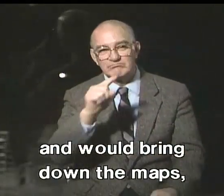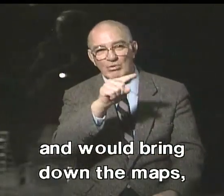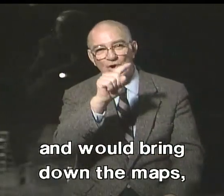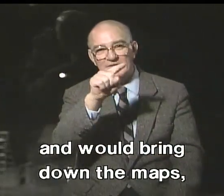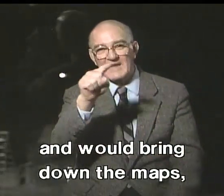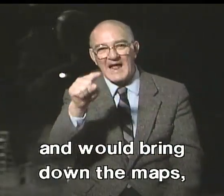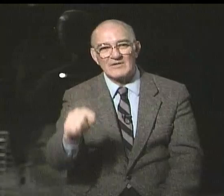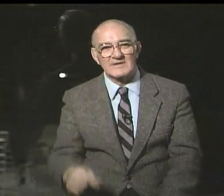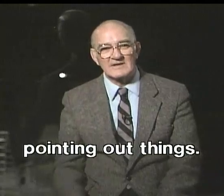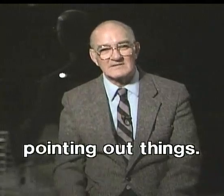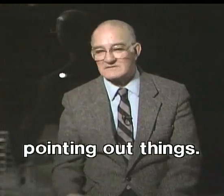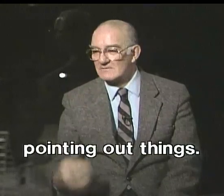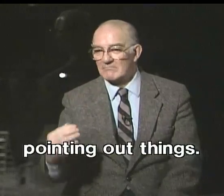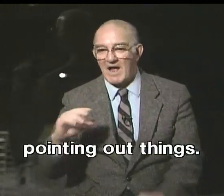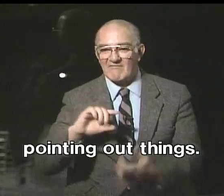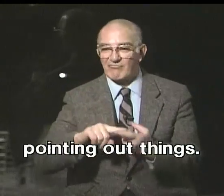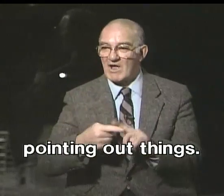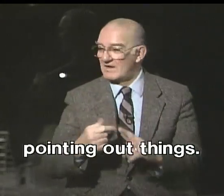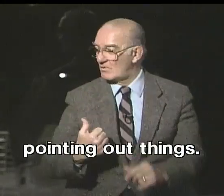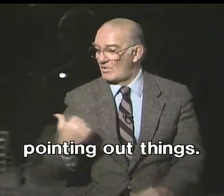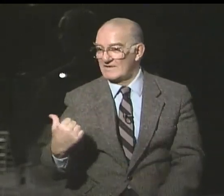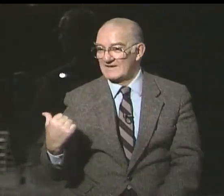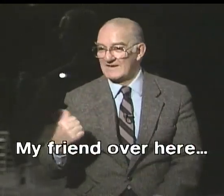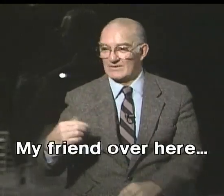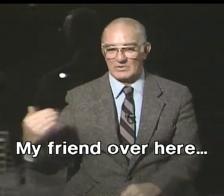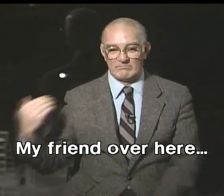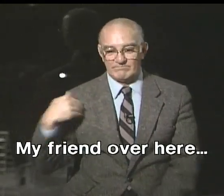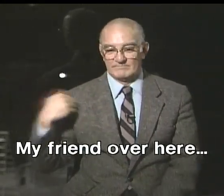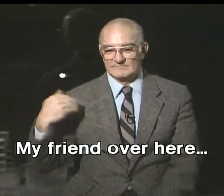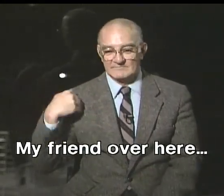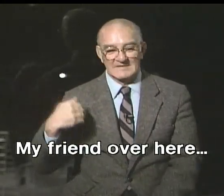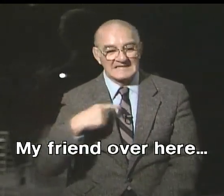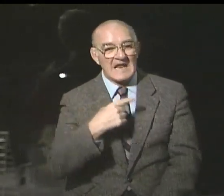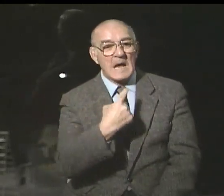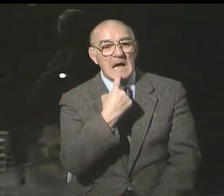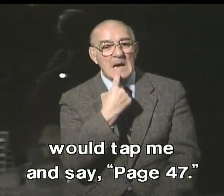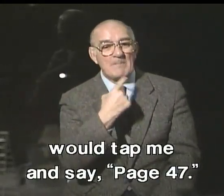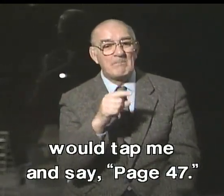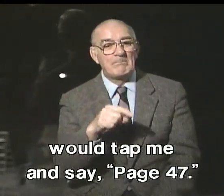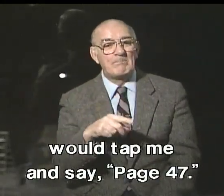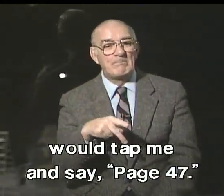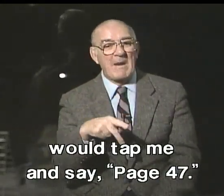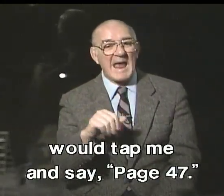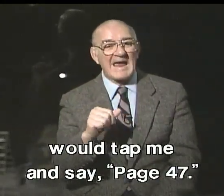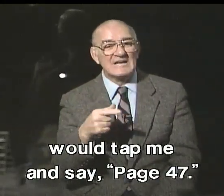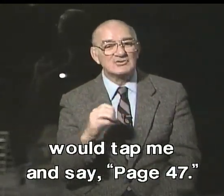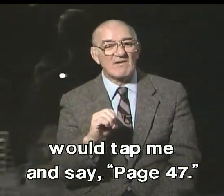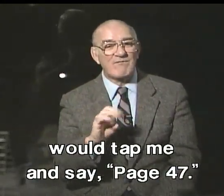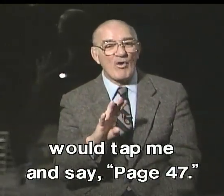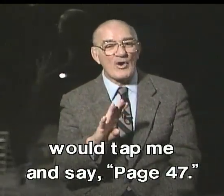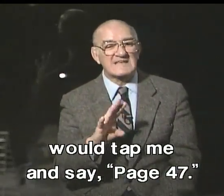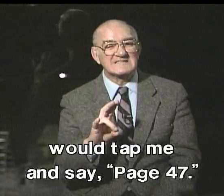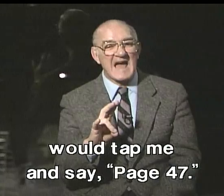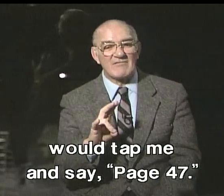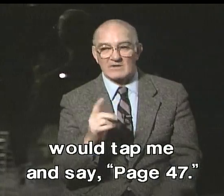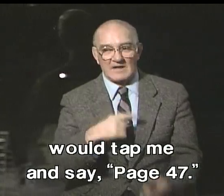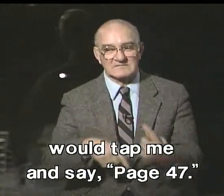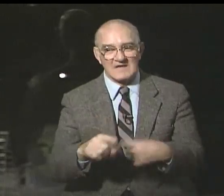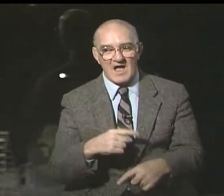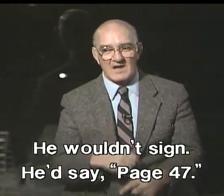pointing out things. My friend over here would Page 47, I signed.